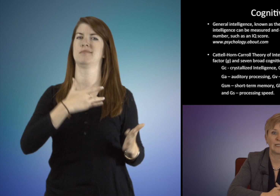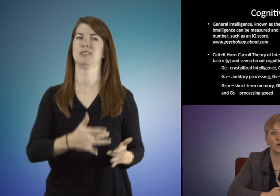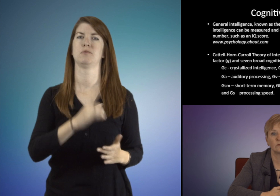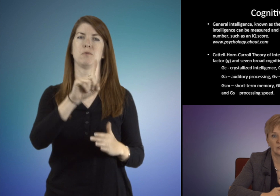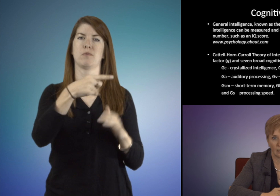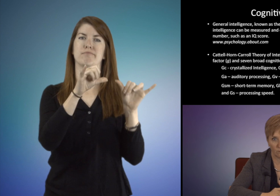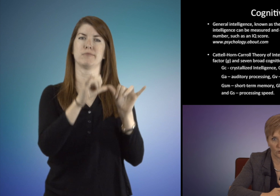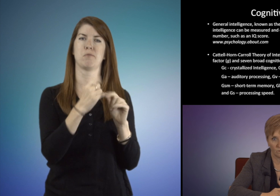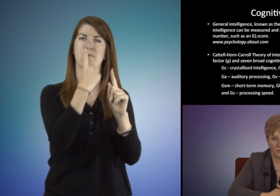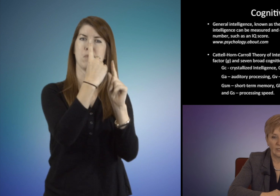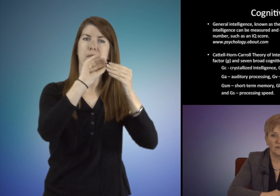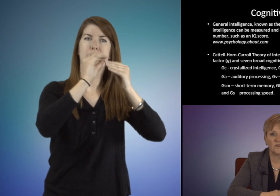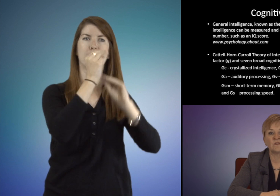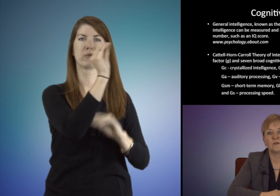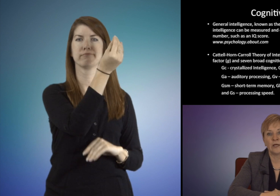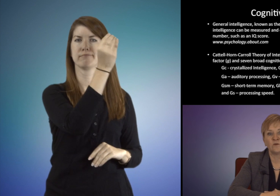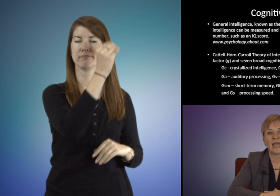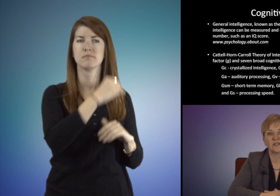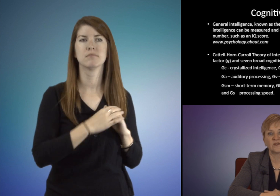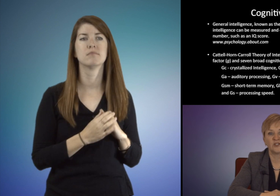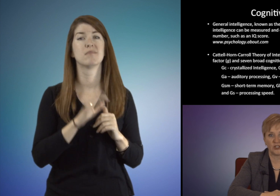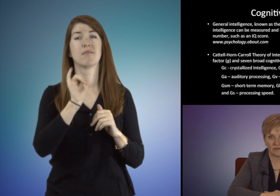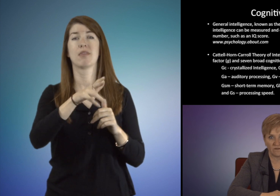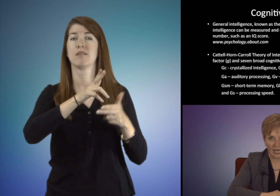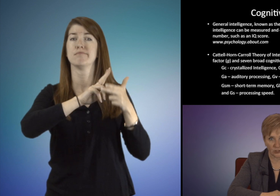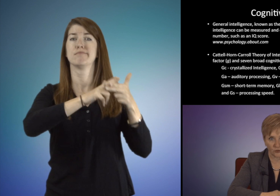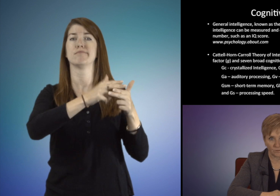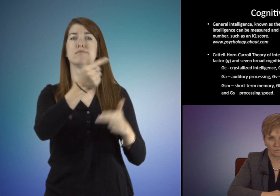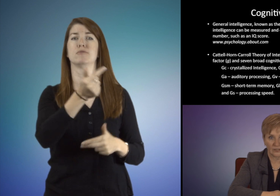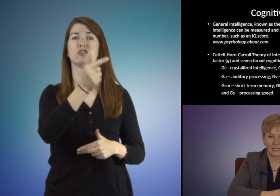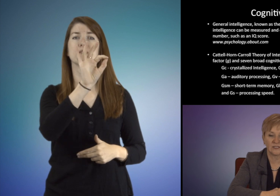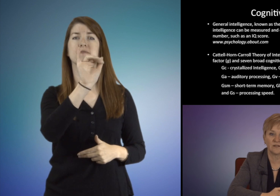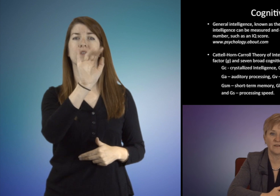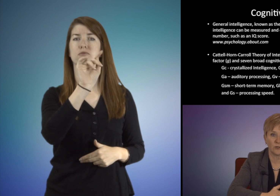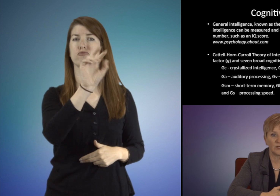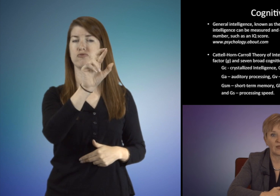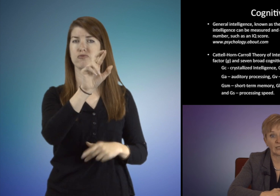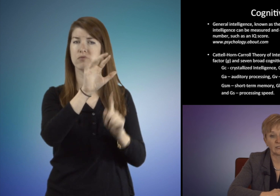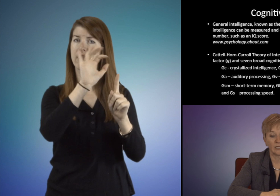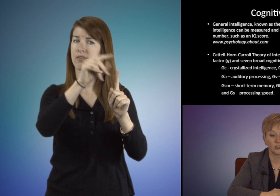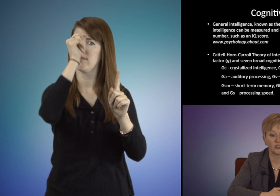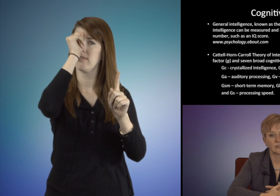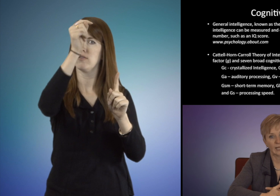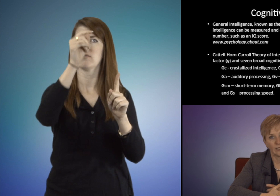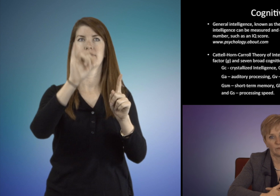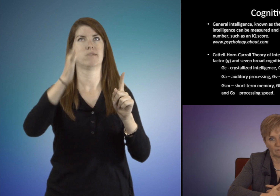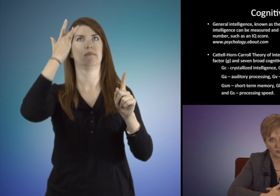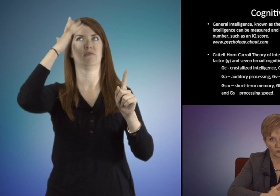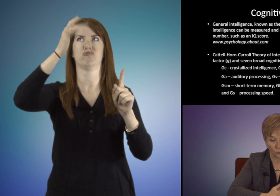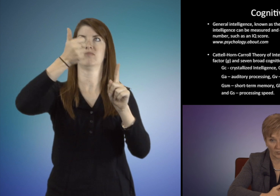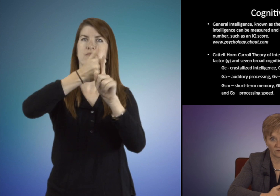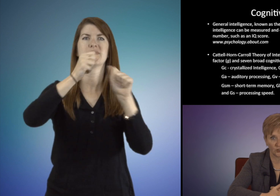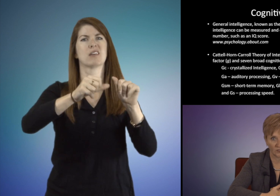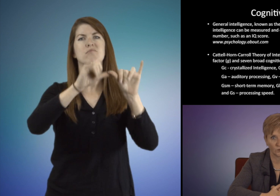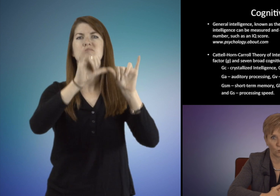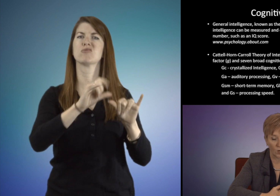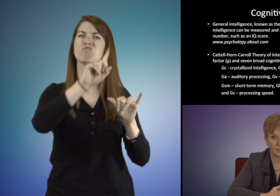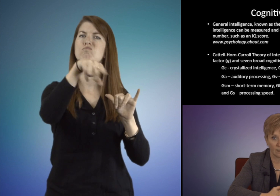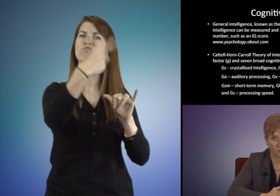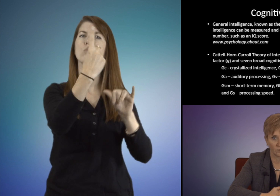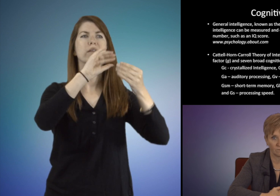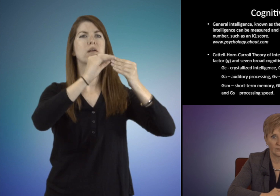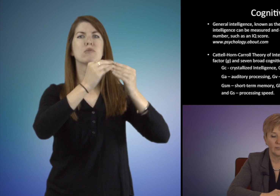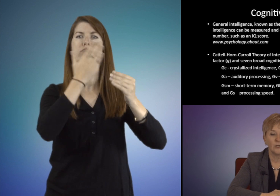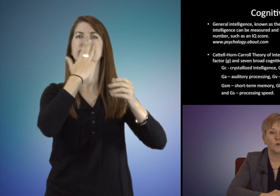a single number. This is known as the G factor, and it's a theory that intelligence can be measured with just